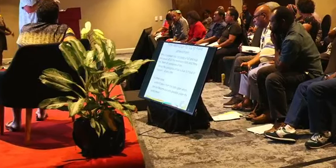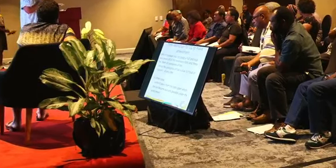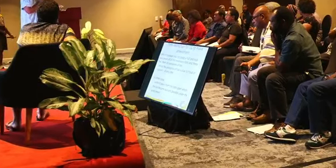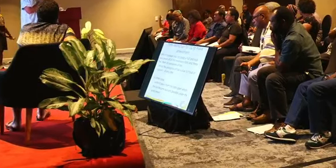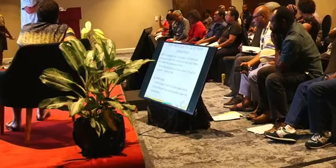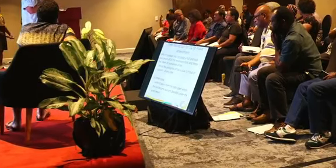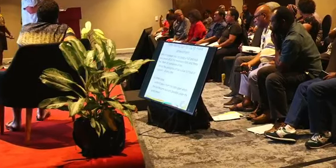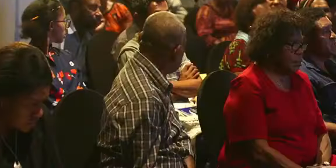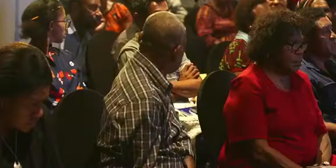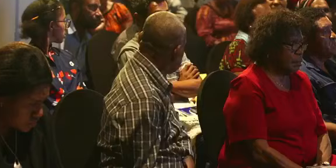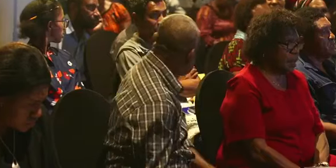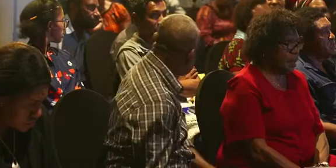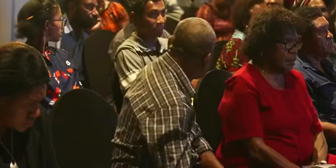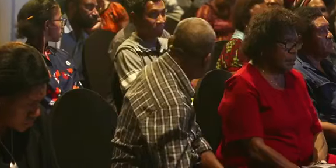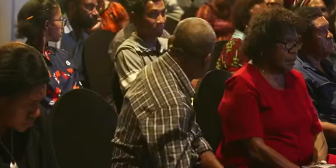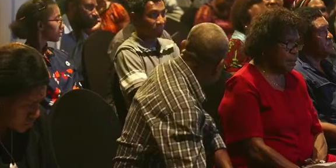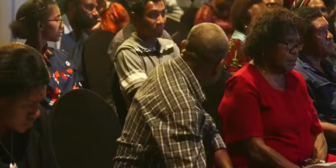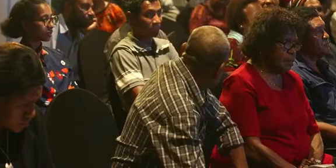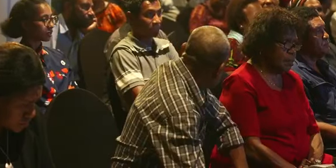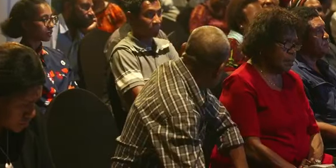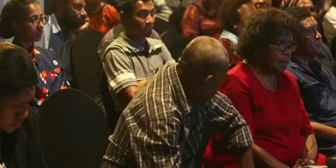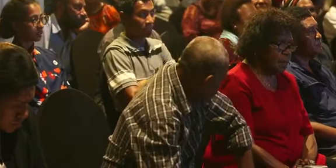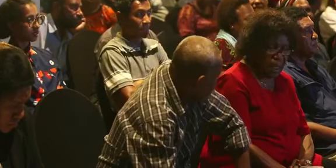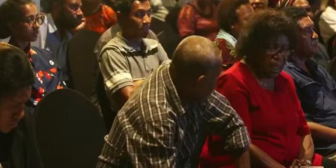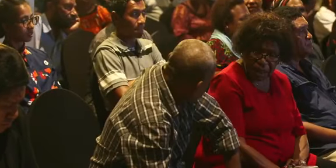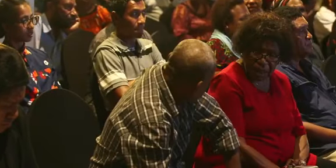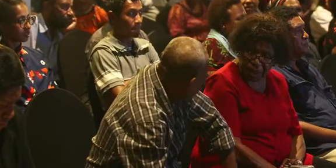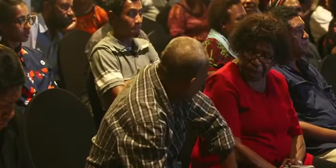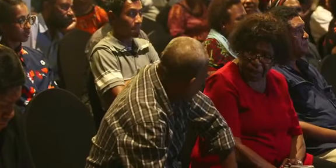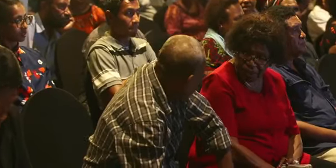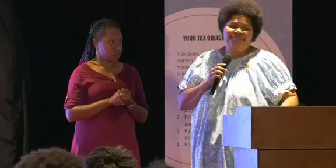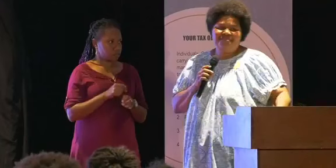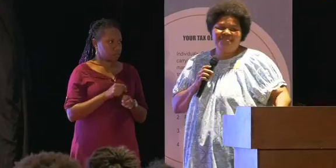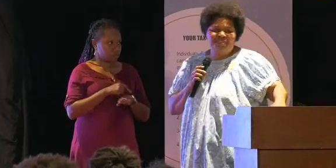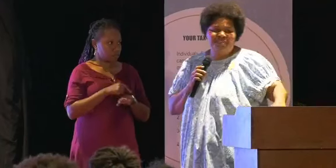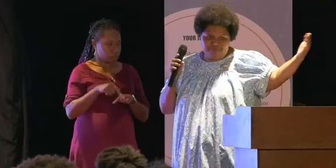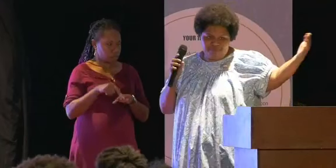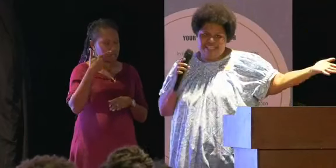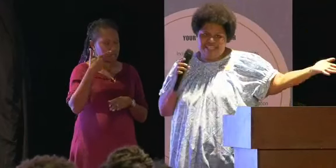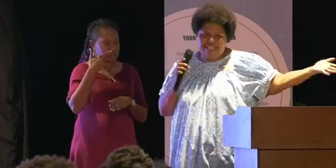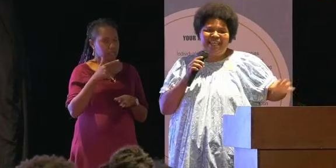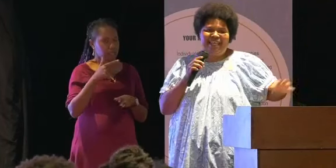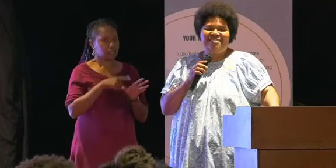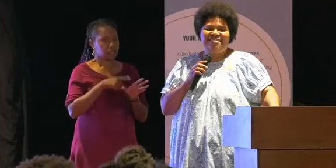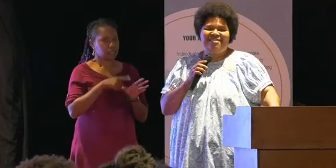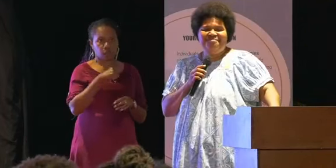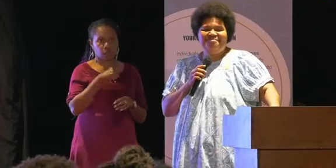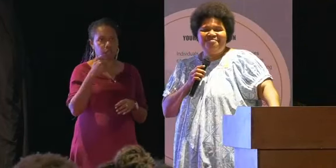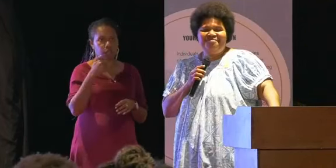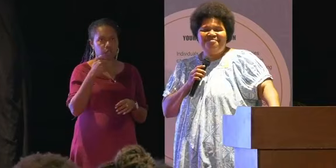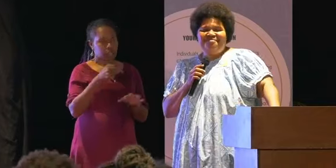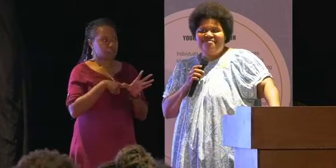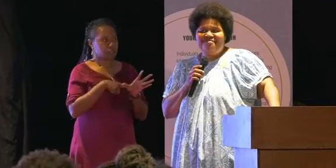7 years. This is under it. It's 6 years. So it is within the 7 years.